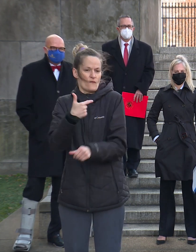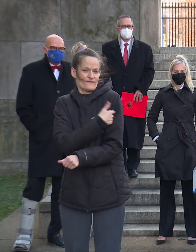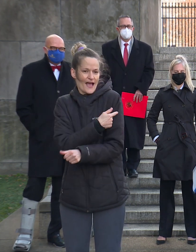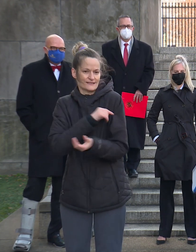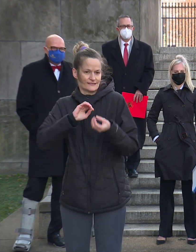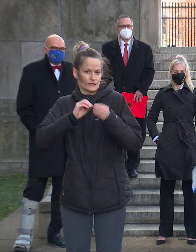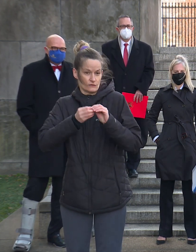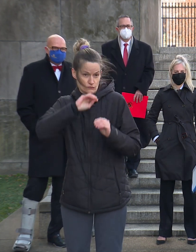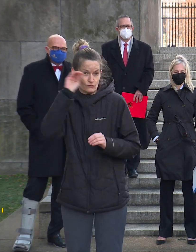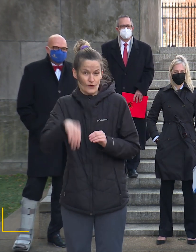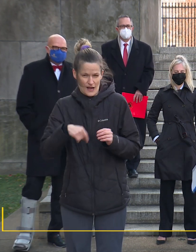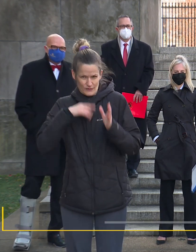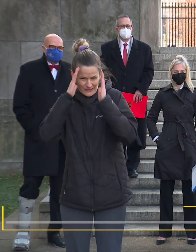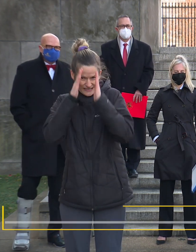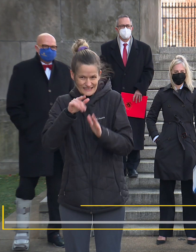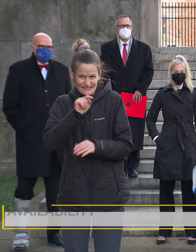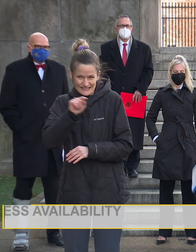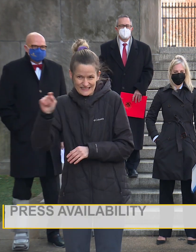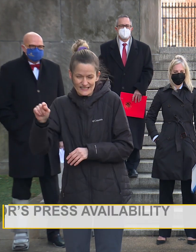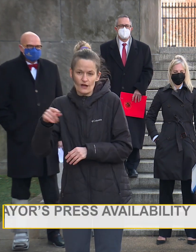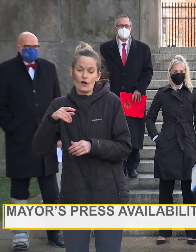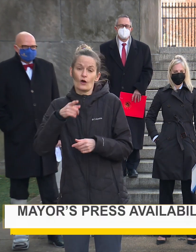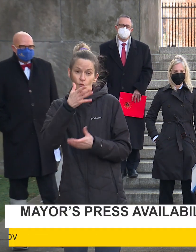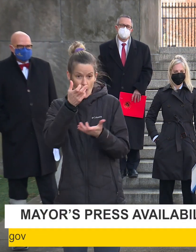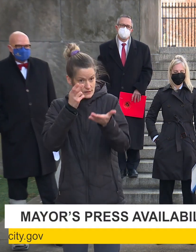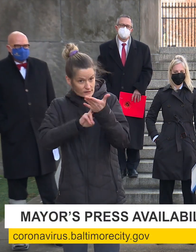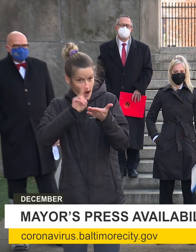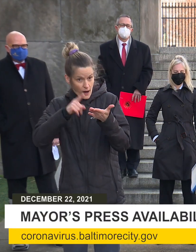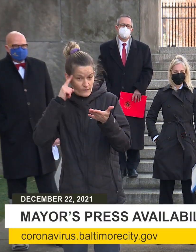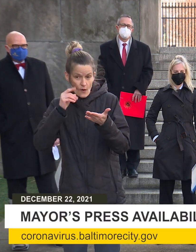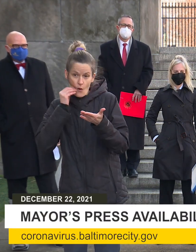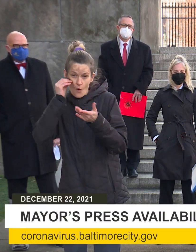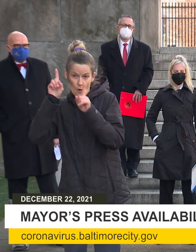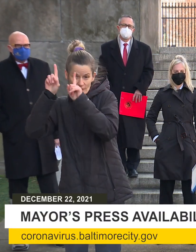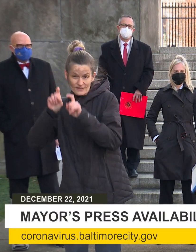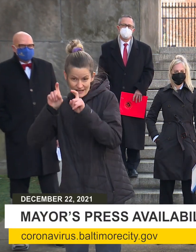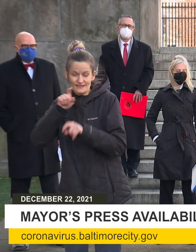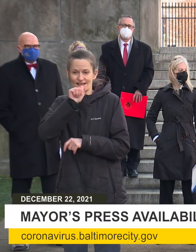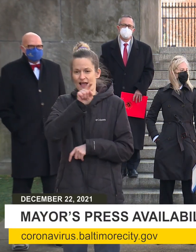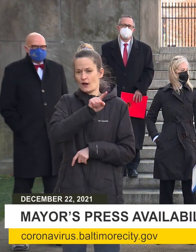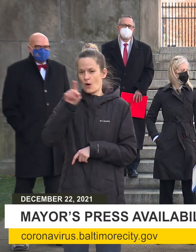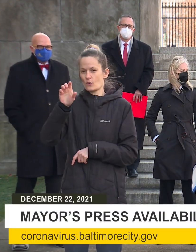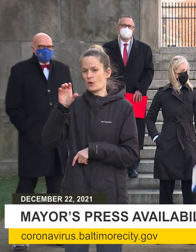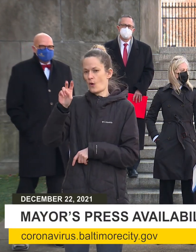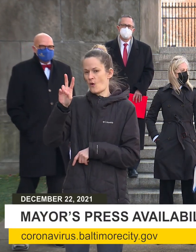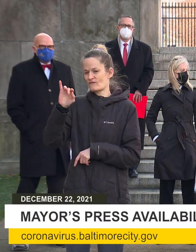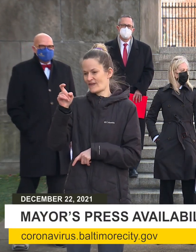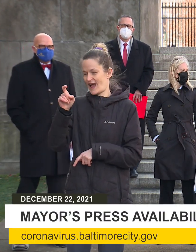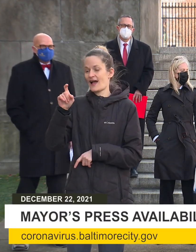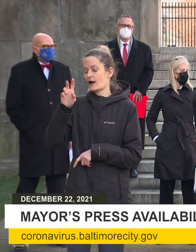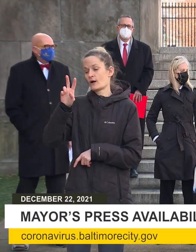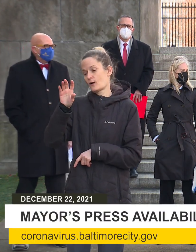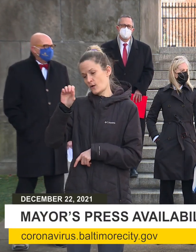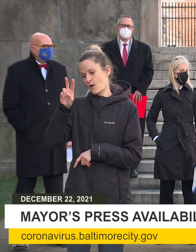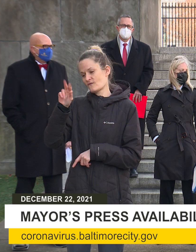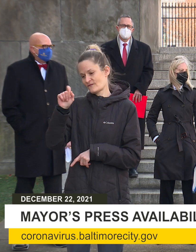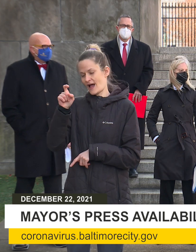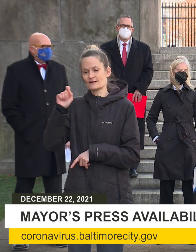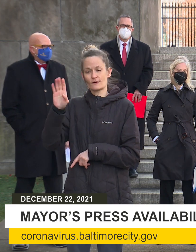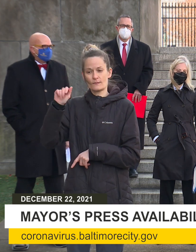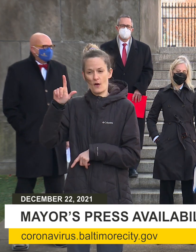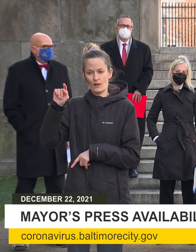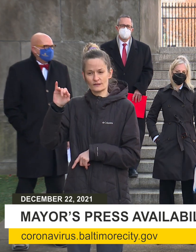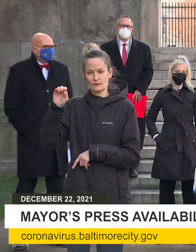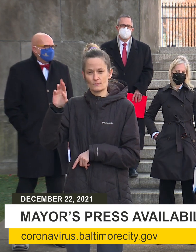kits as they become available can go to coronavirus.baltimorecity.gov and click on where to get tested for COVID-19 and select